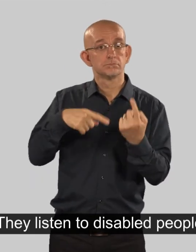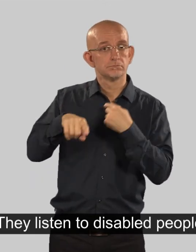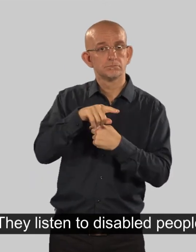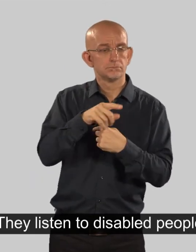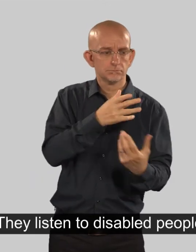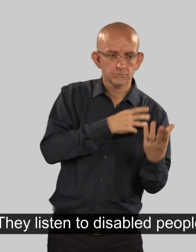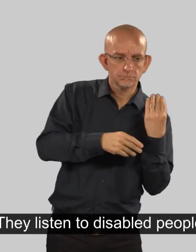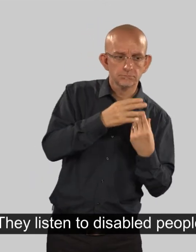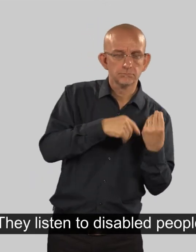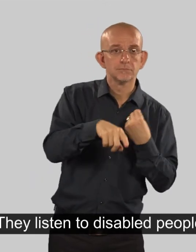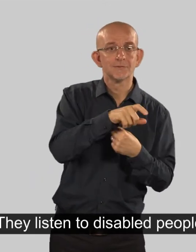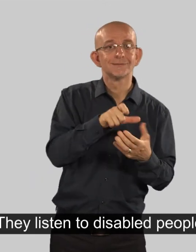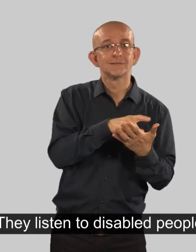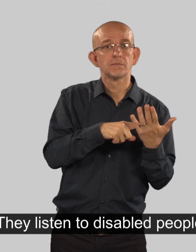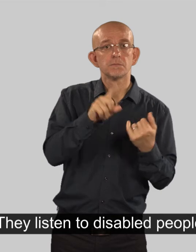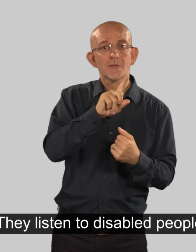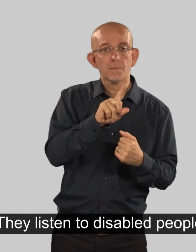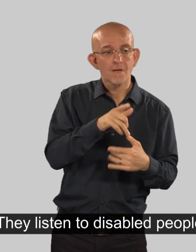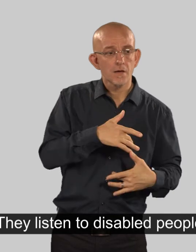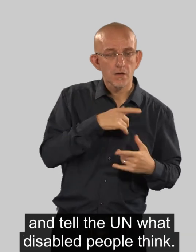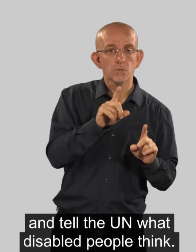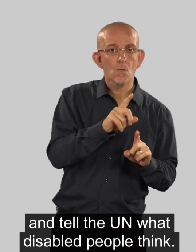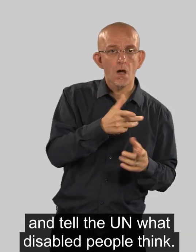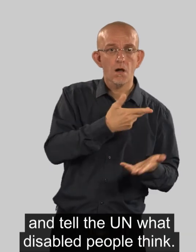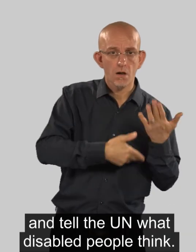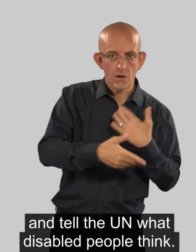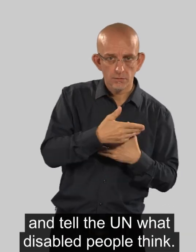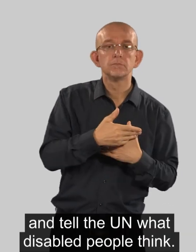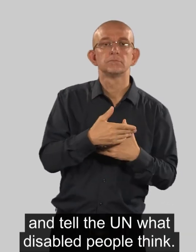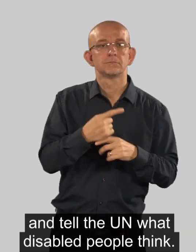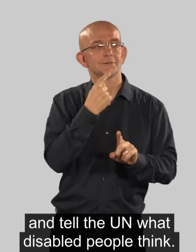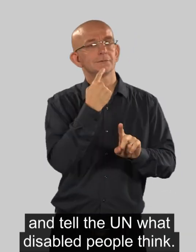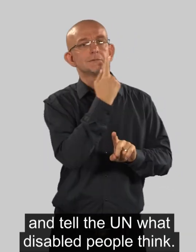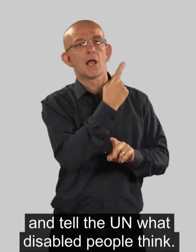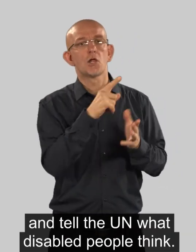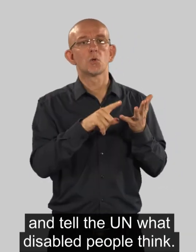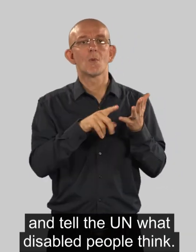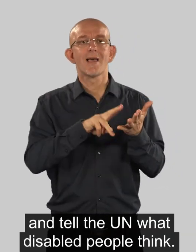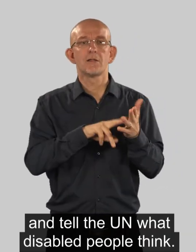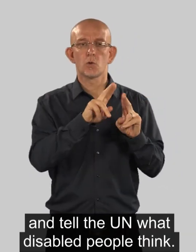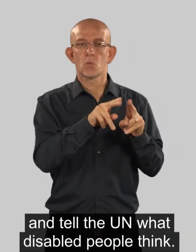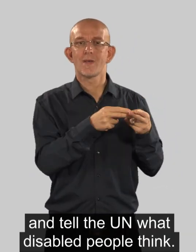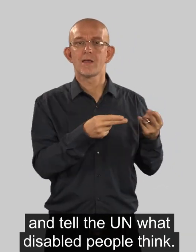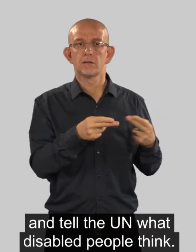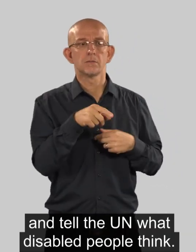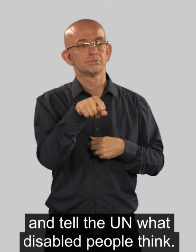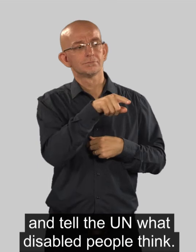They listen to disabled people and tell the UN what disabled people think.